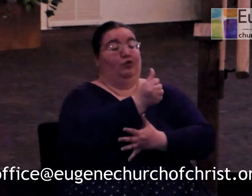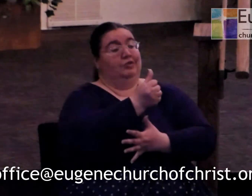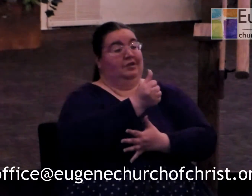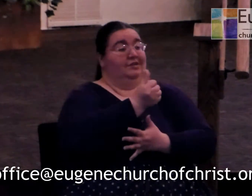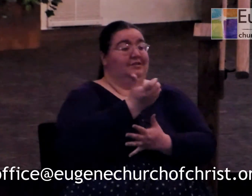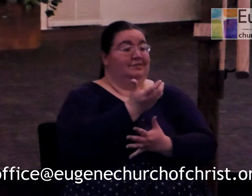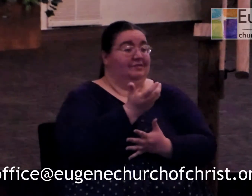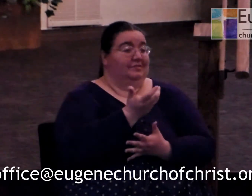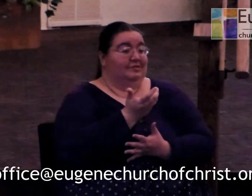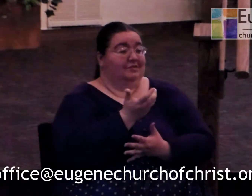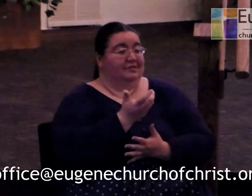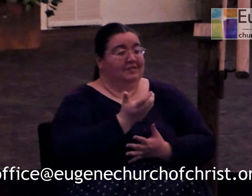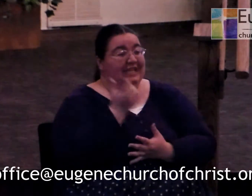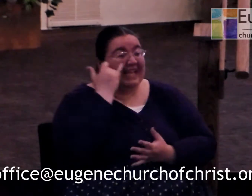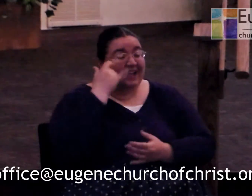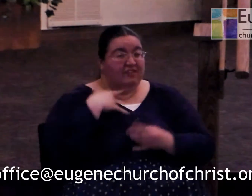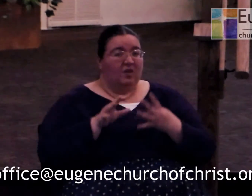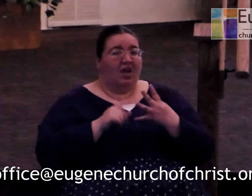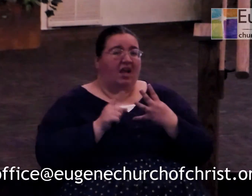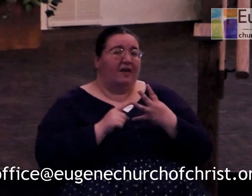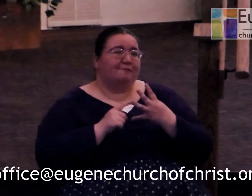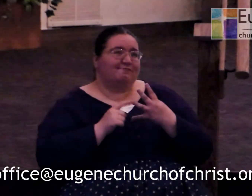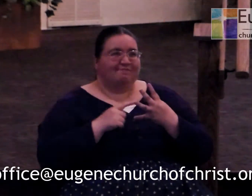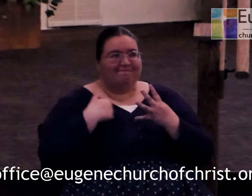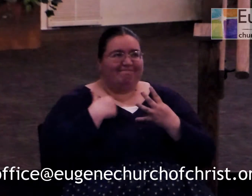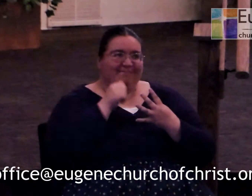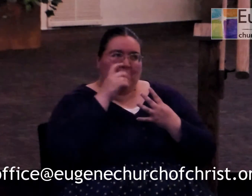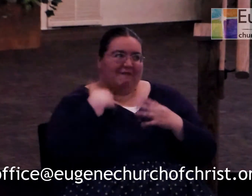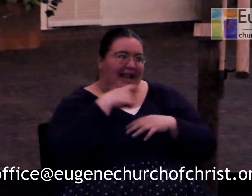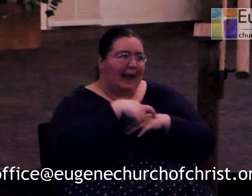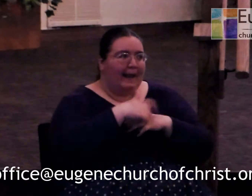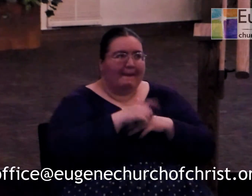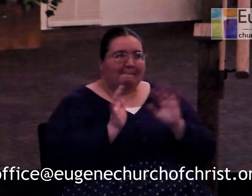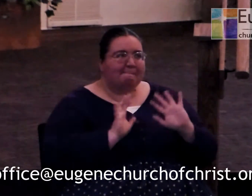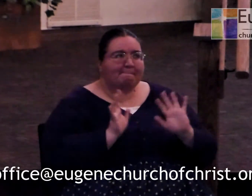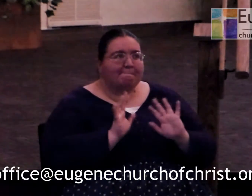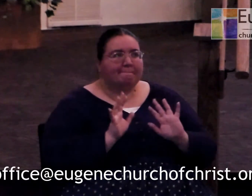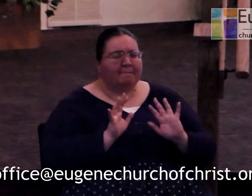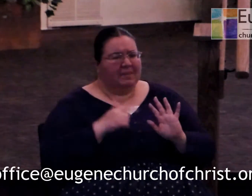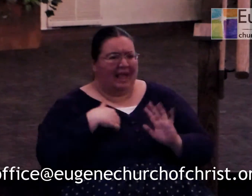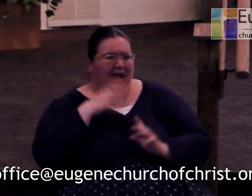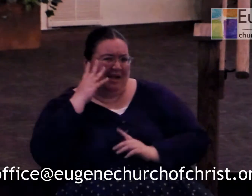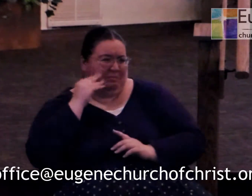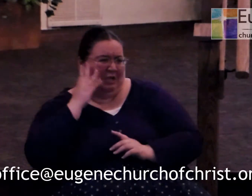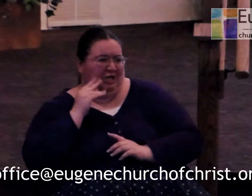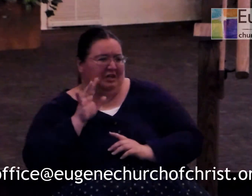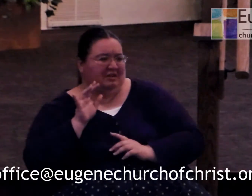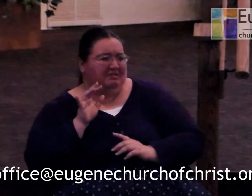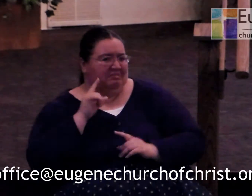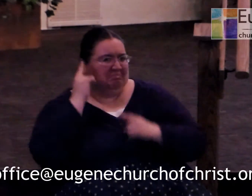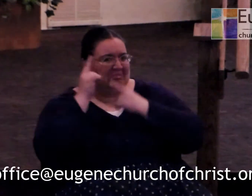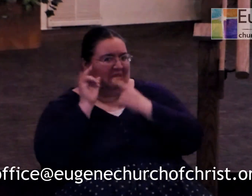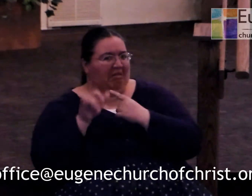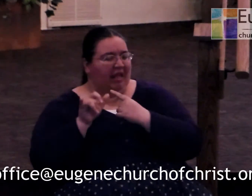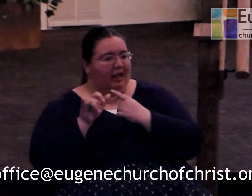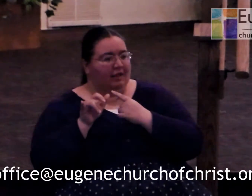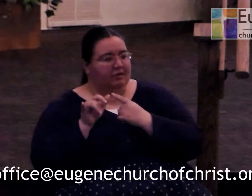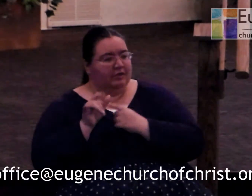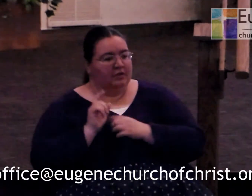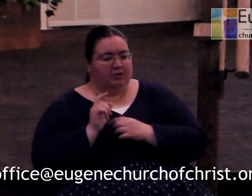down the I don't have time road, and I've gone down that road myself many times, start looking at your time and where it goes and start to realize how much